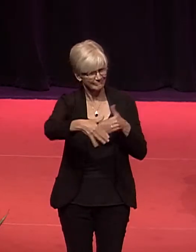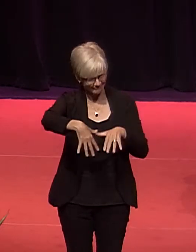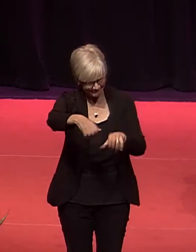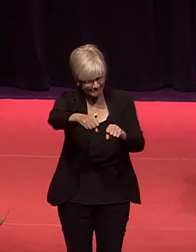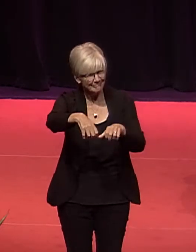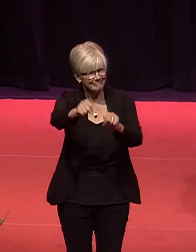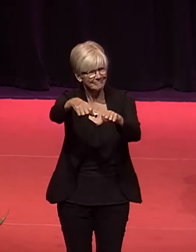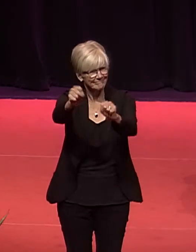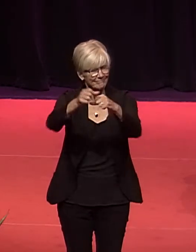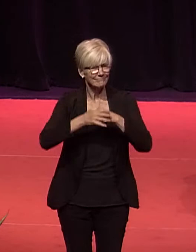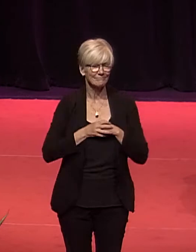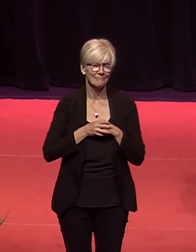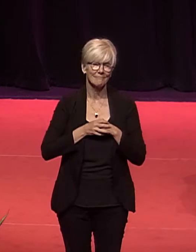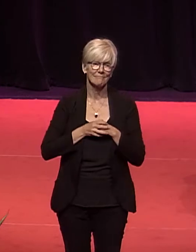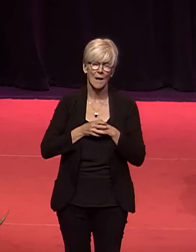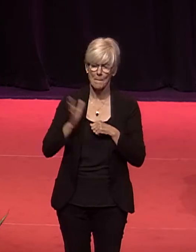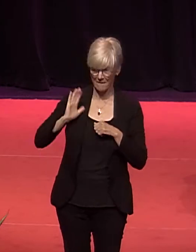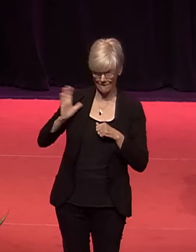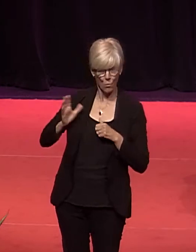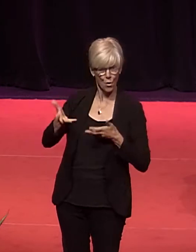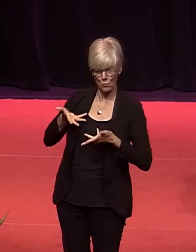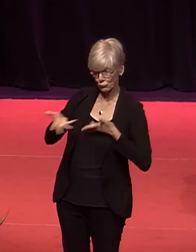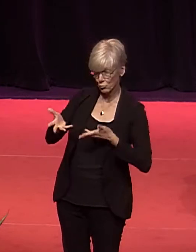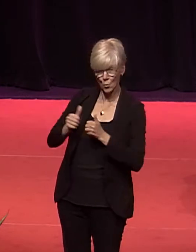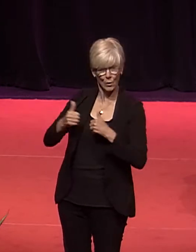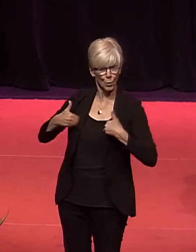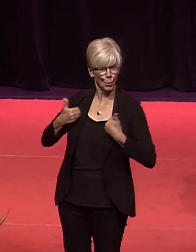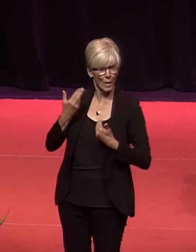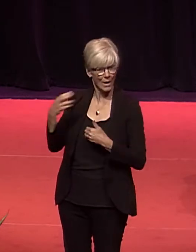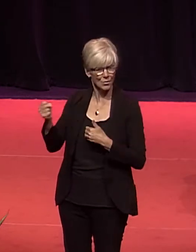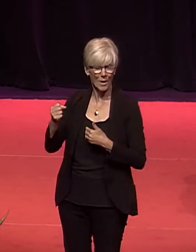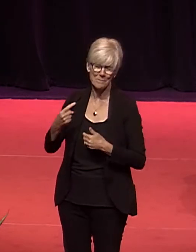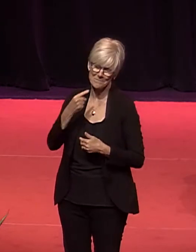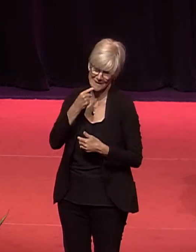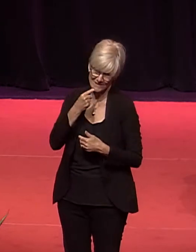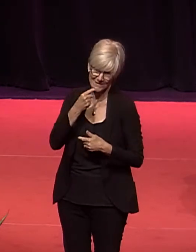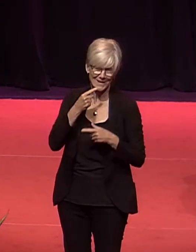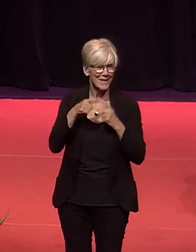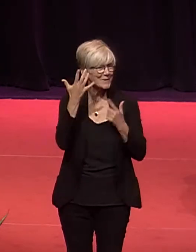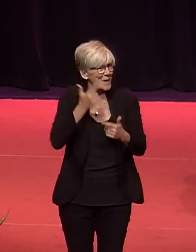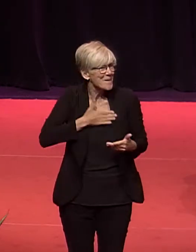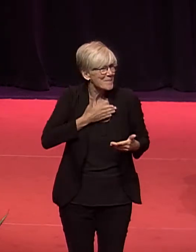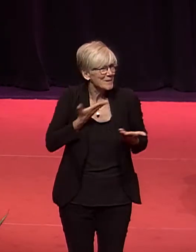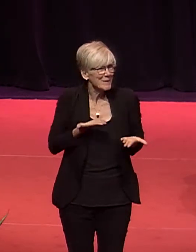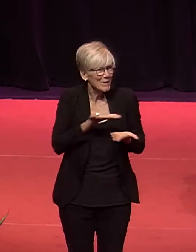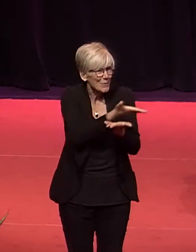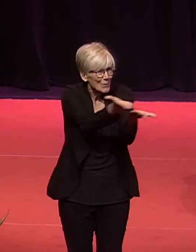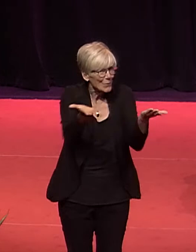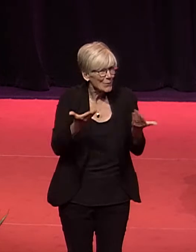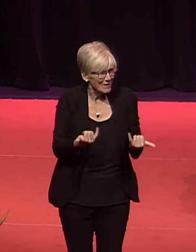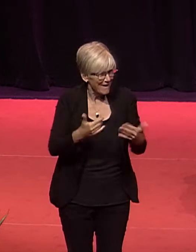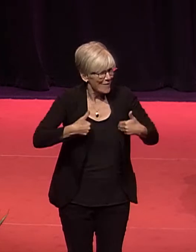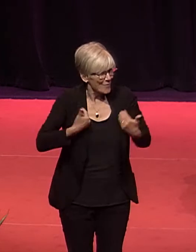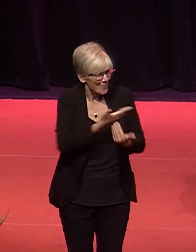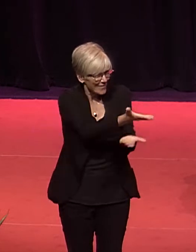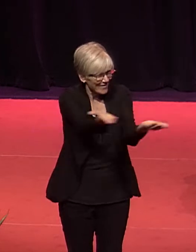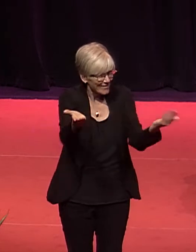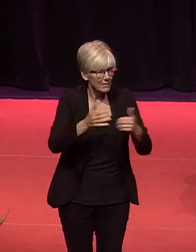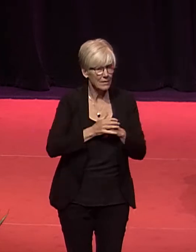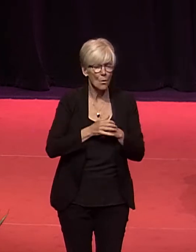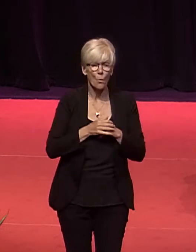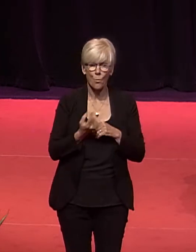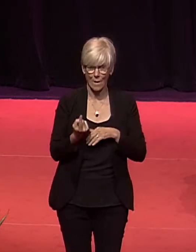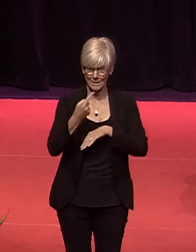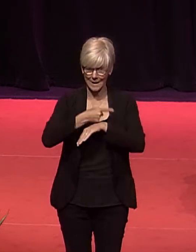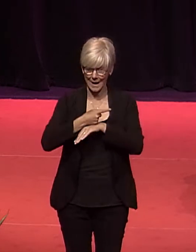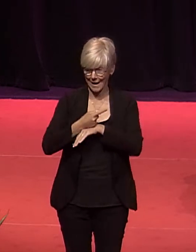the days of working with youth. I say that, which makes me so happy to be here with you today. And I remember those days fondly. I share one experience